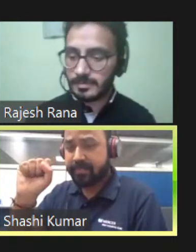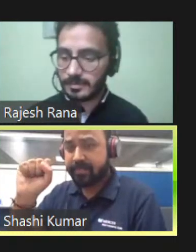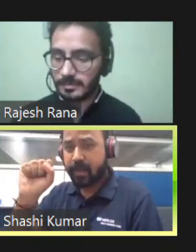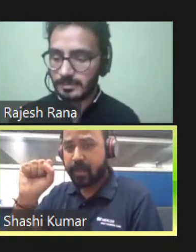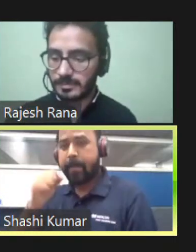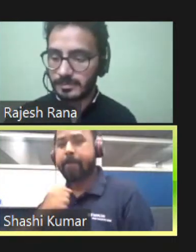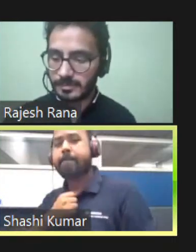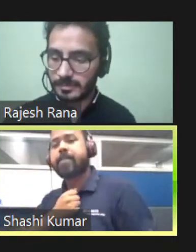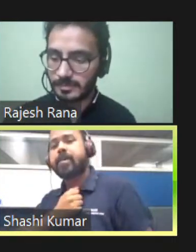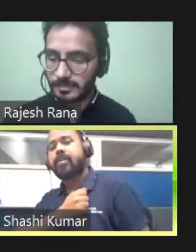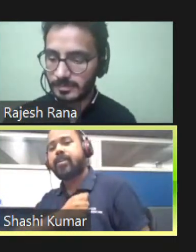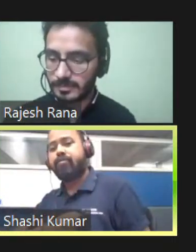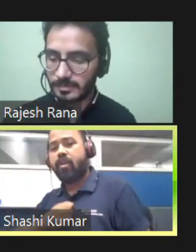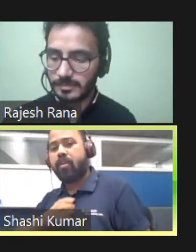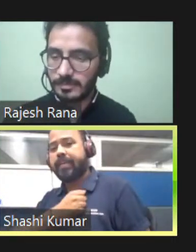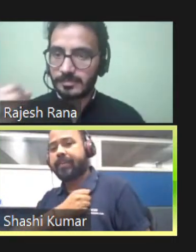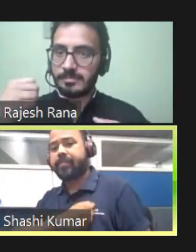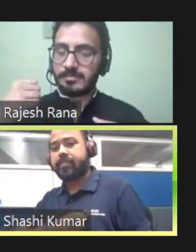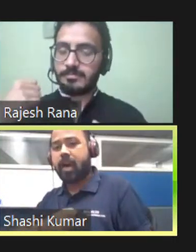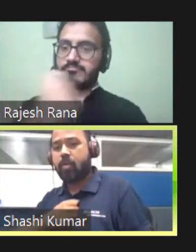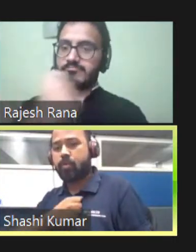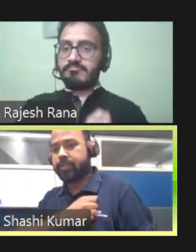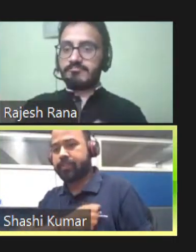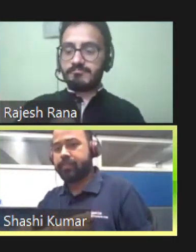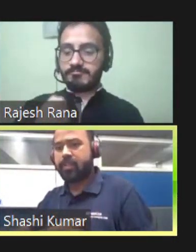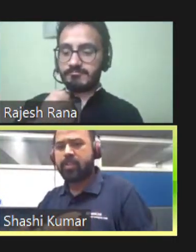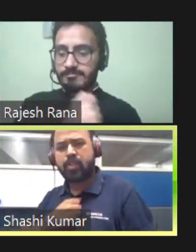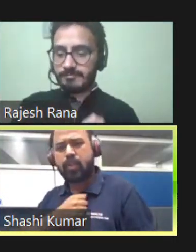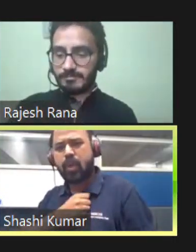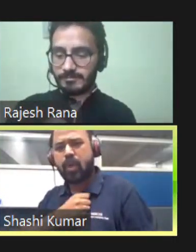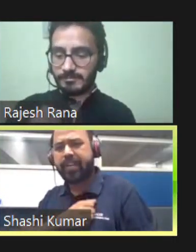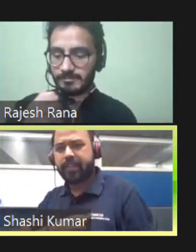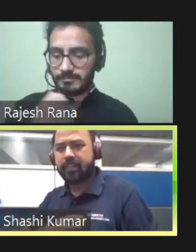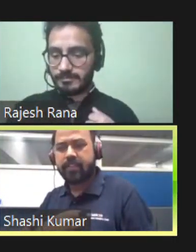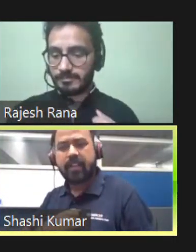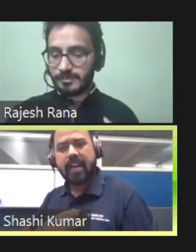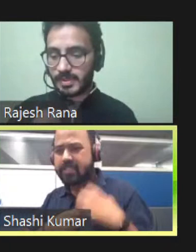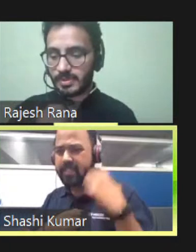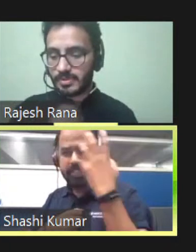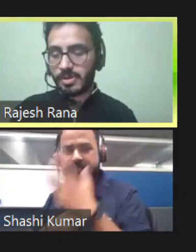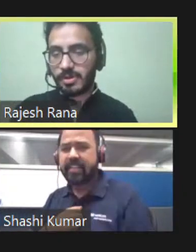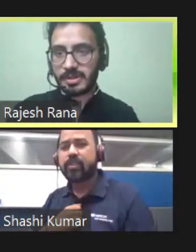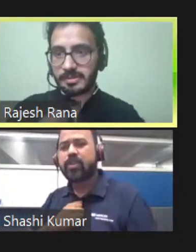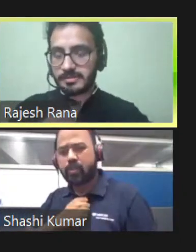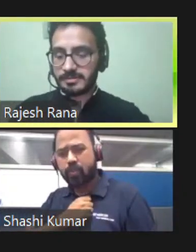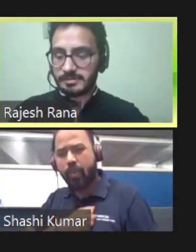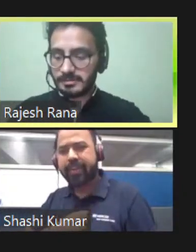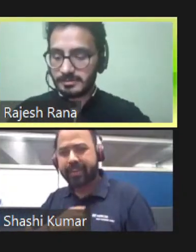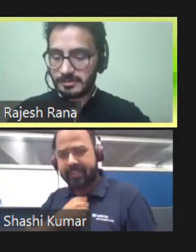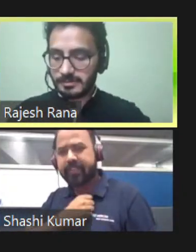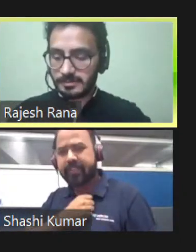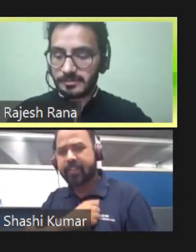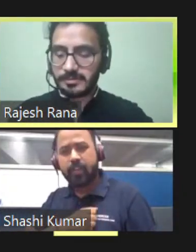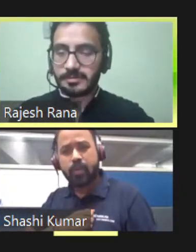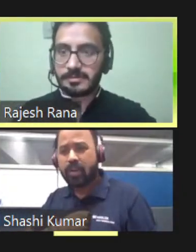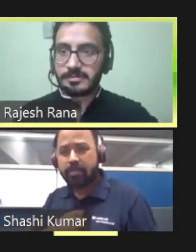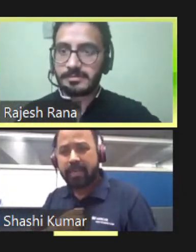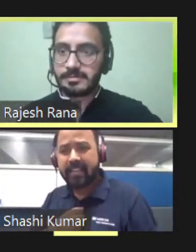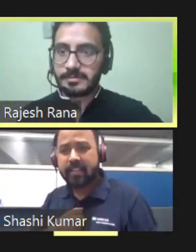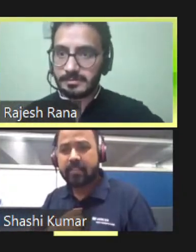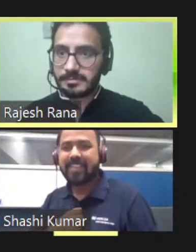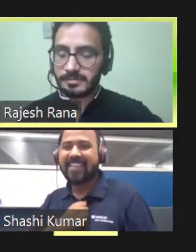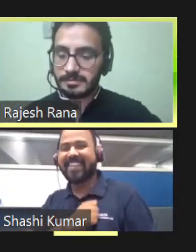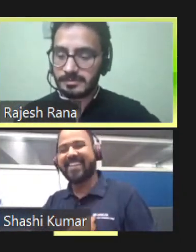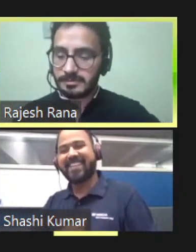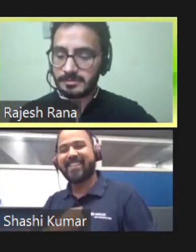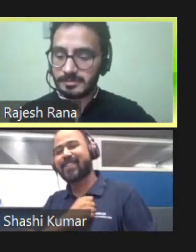fist, revolve it, round, sorry, and say with the sorry. You can't be like